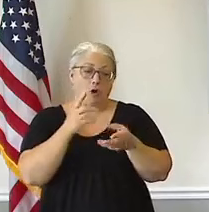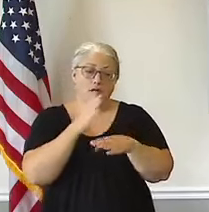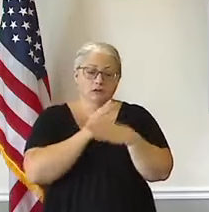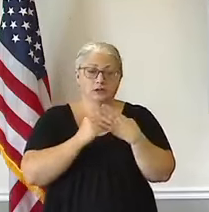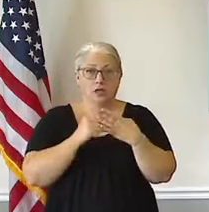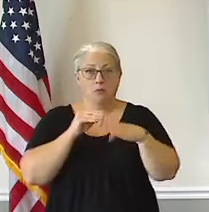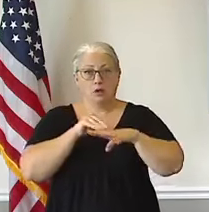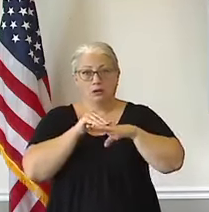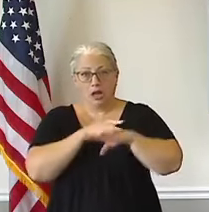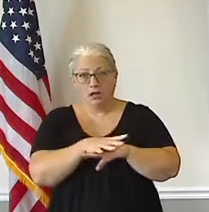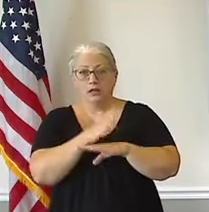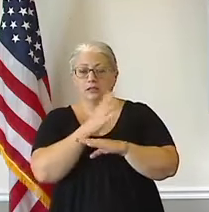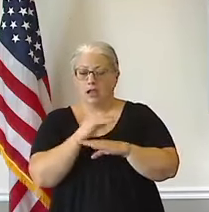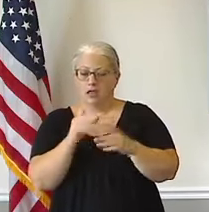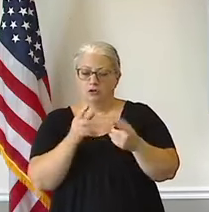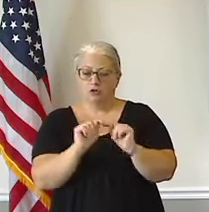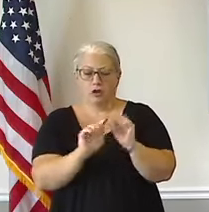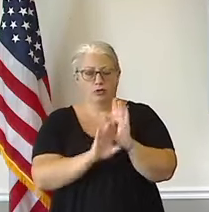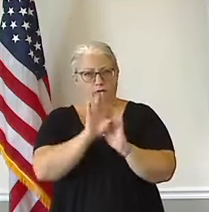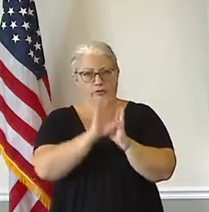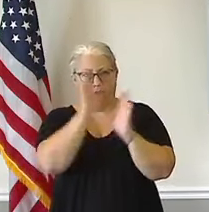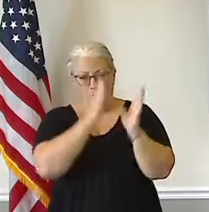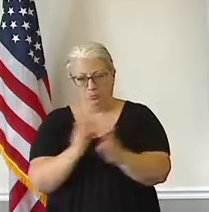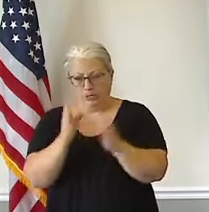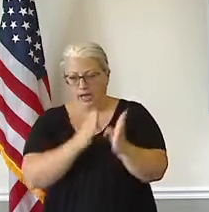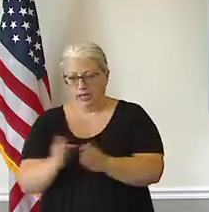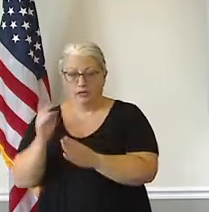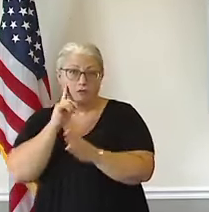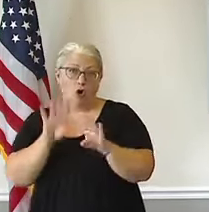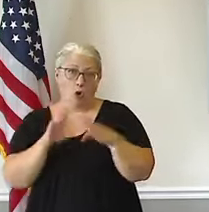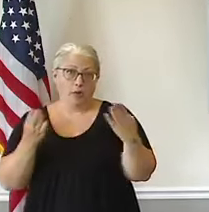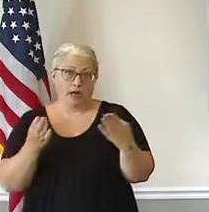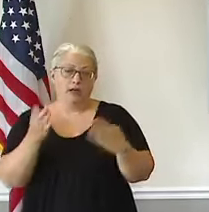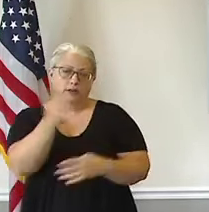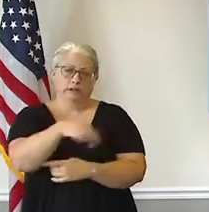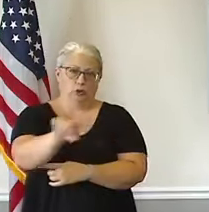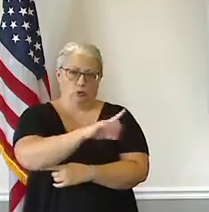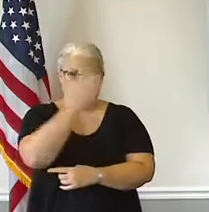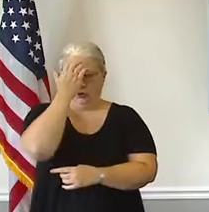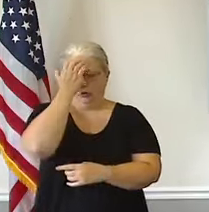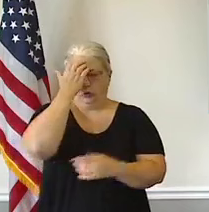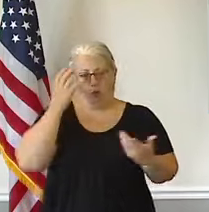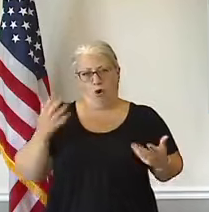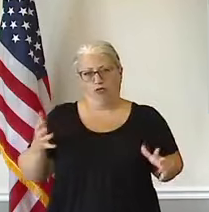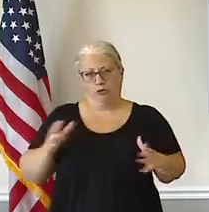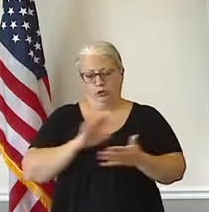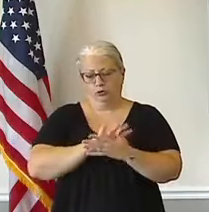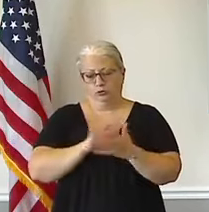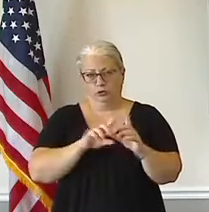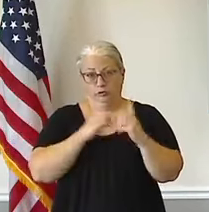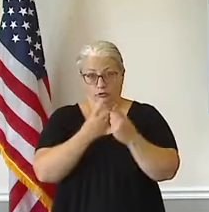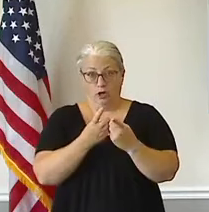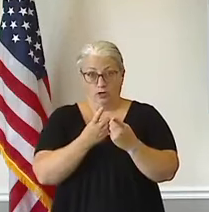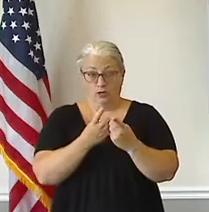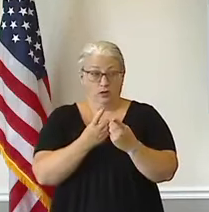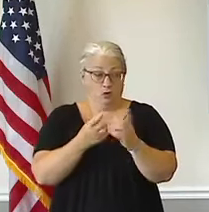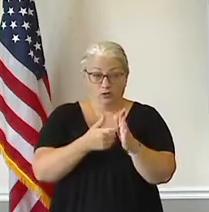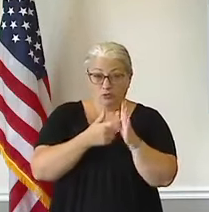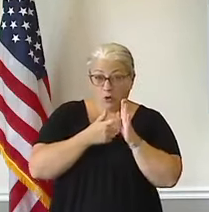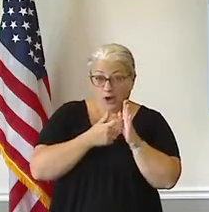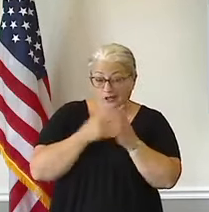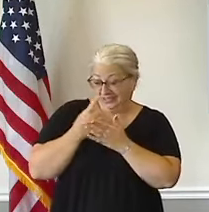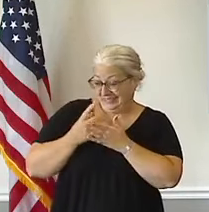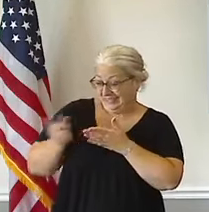developing their plans. As you know, as viewers today, you know that school districts were required a week ago to submit